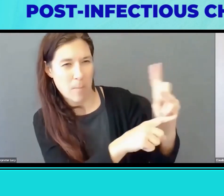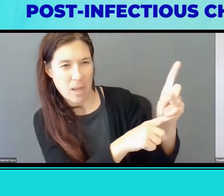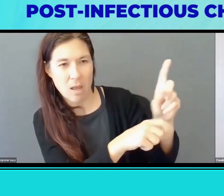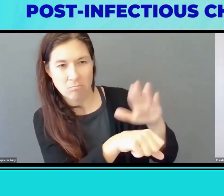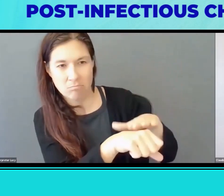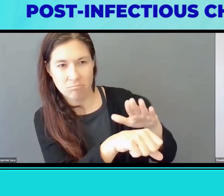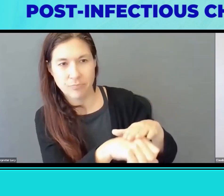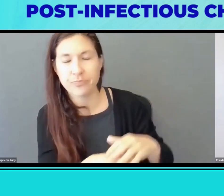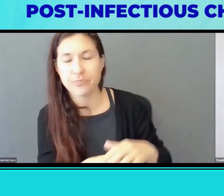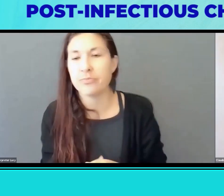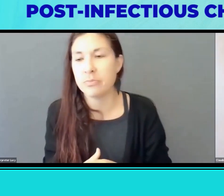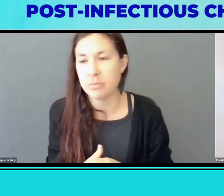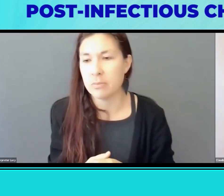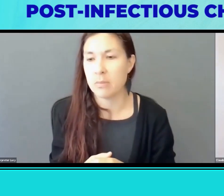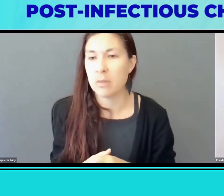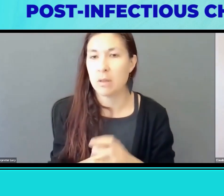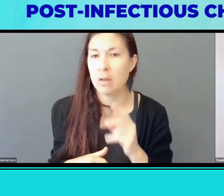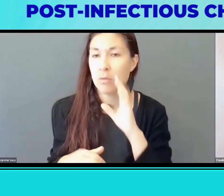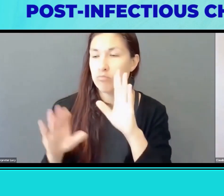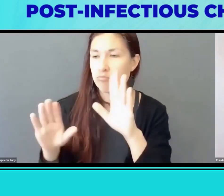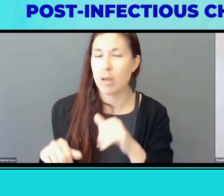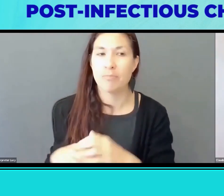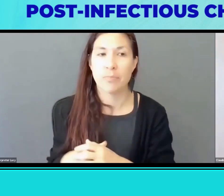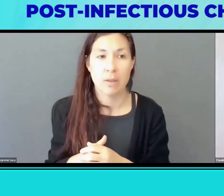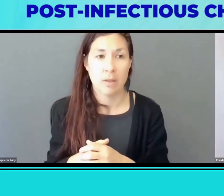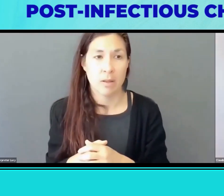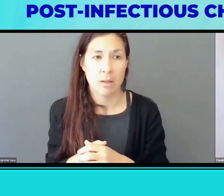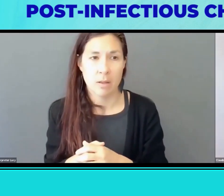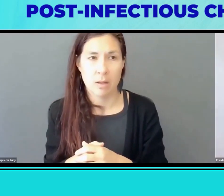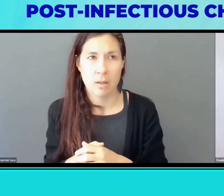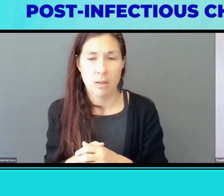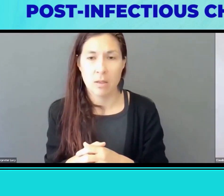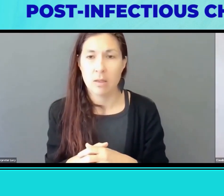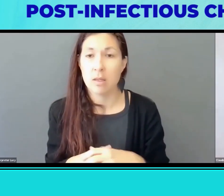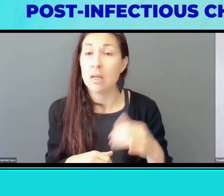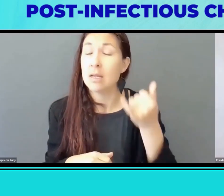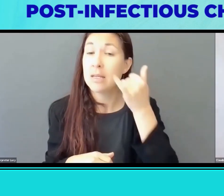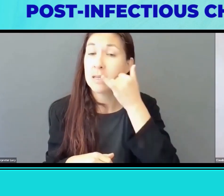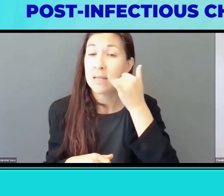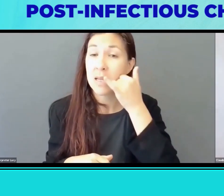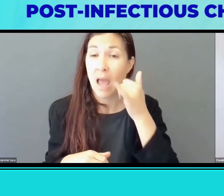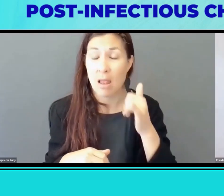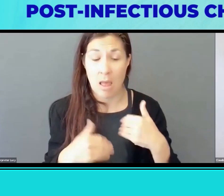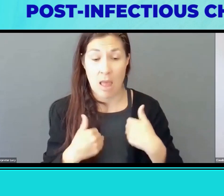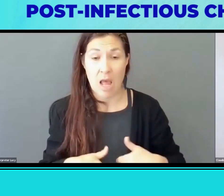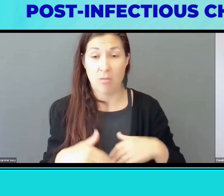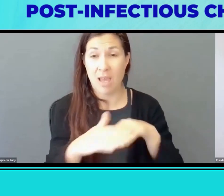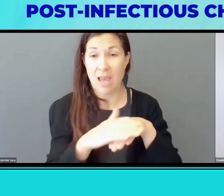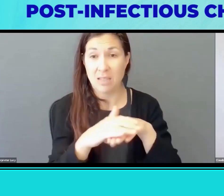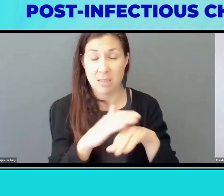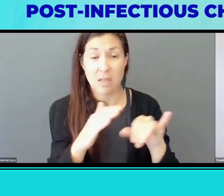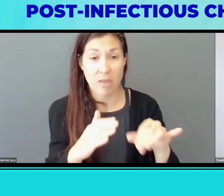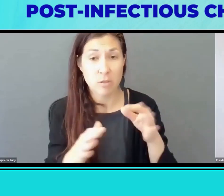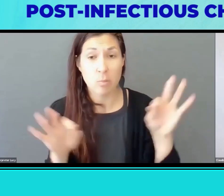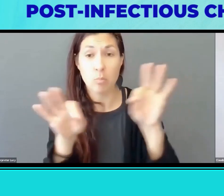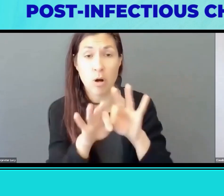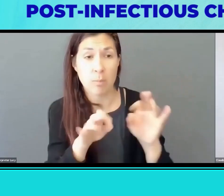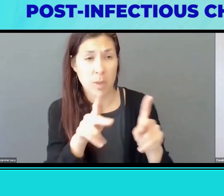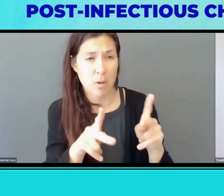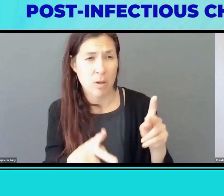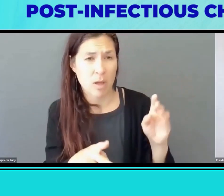suggests people of color may have a higher incidence of ME/CFS, likely because the documented health impacts of structural racism increase susceptibility to